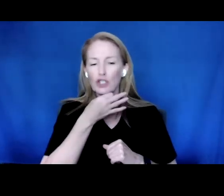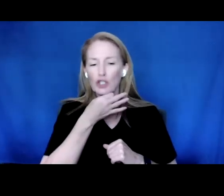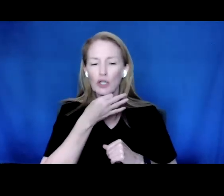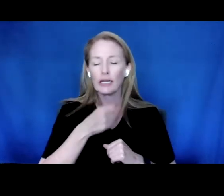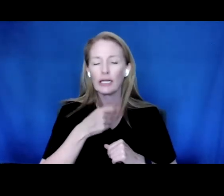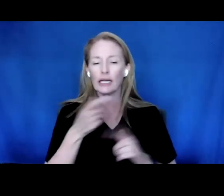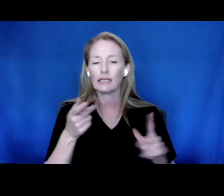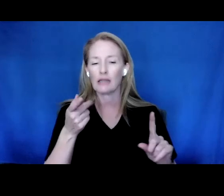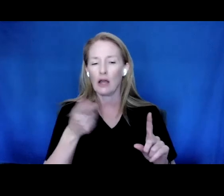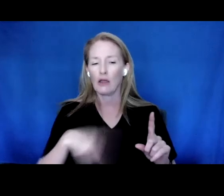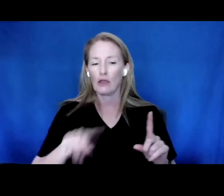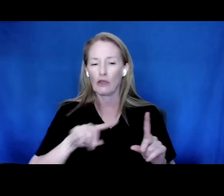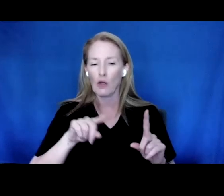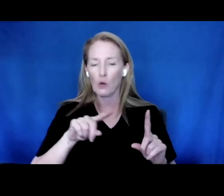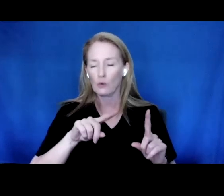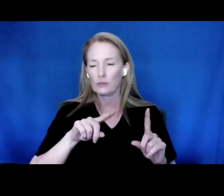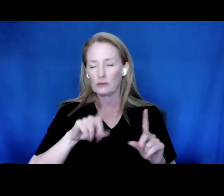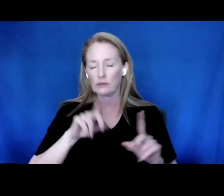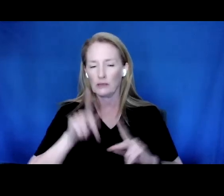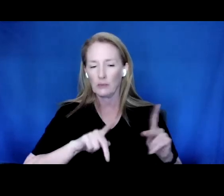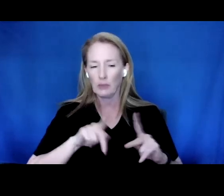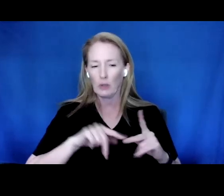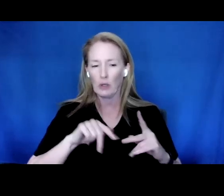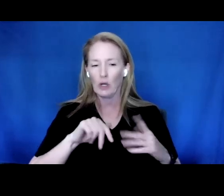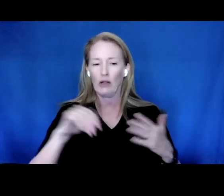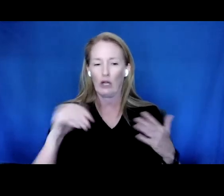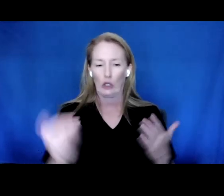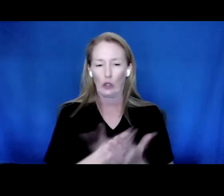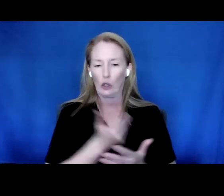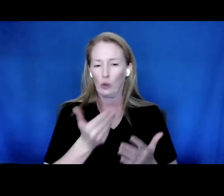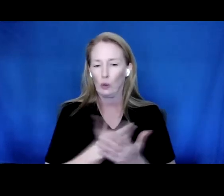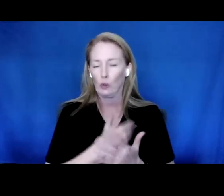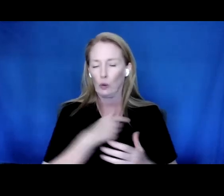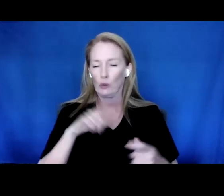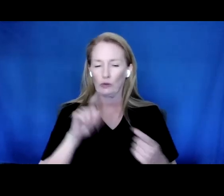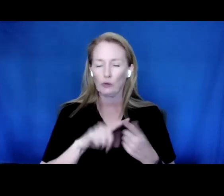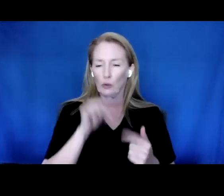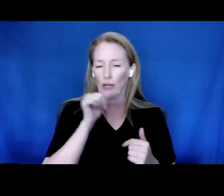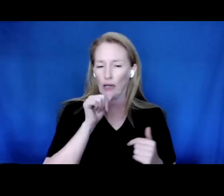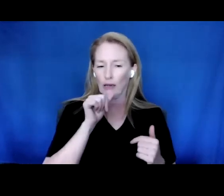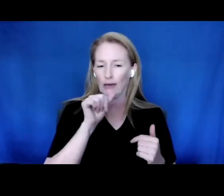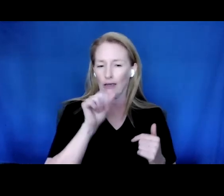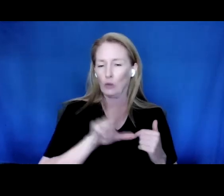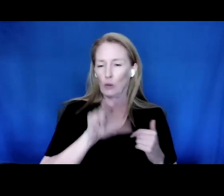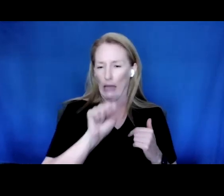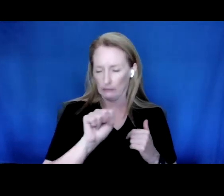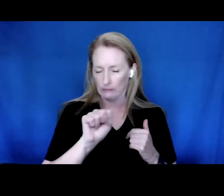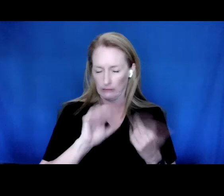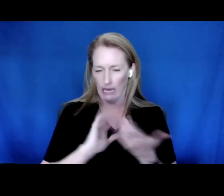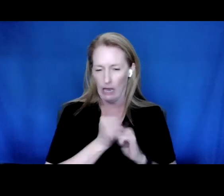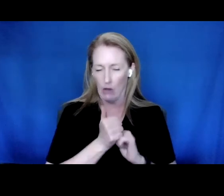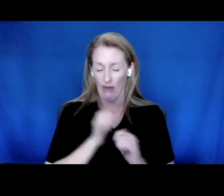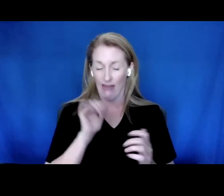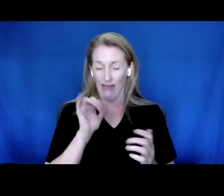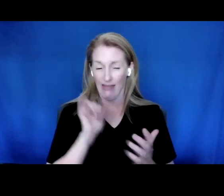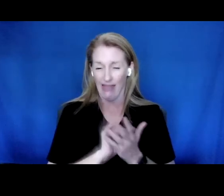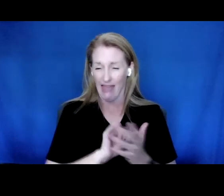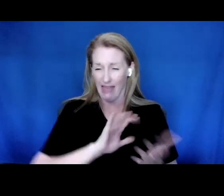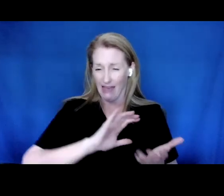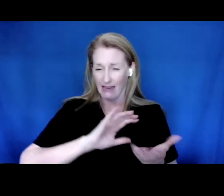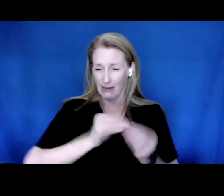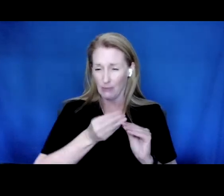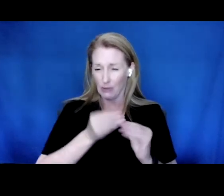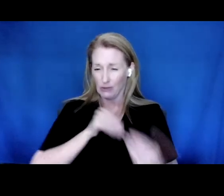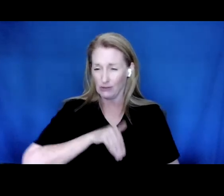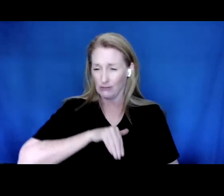infant mortality results. And with that information, how to best help if needed. So that's a Take really the first part and I'll take the